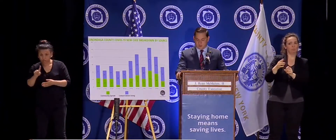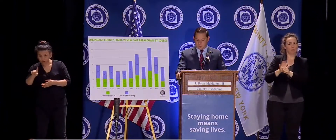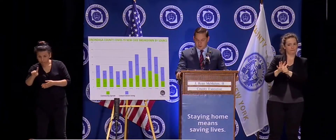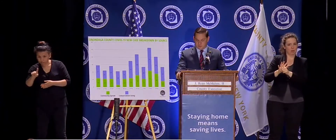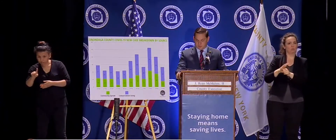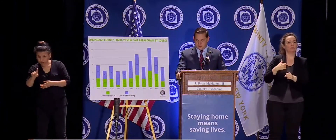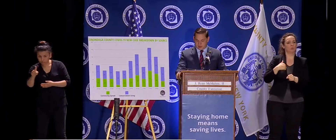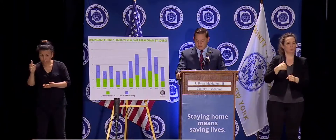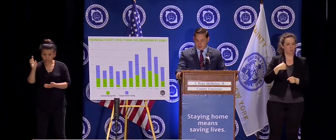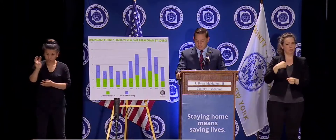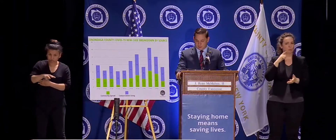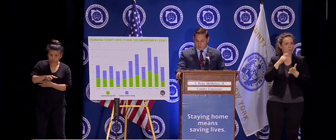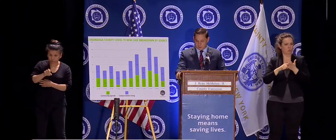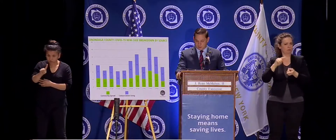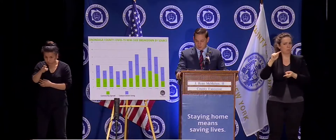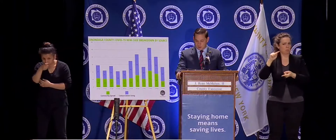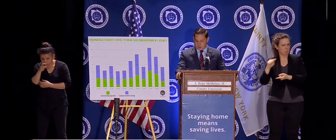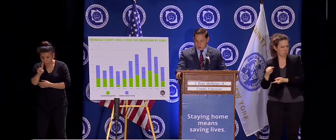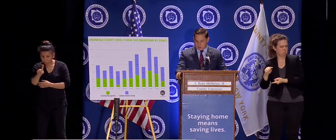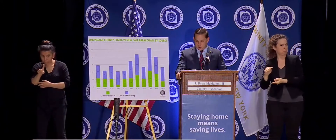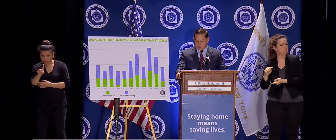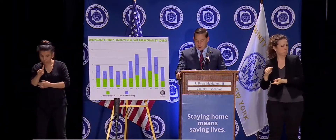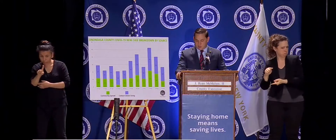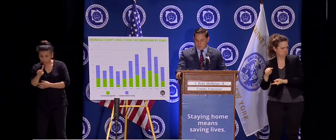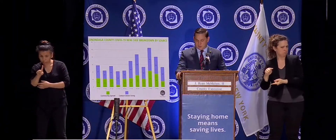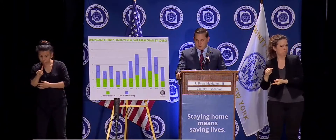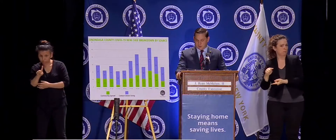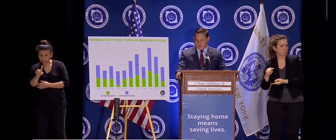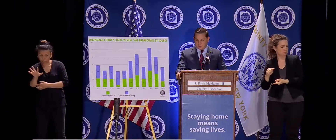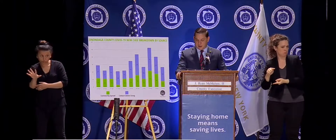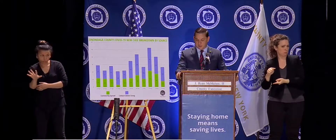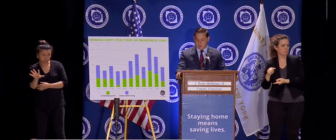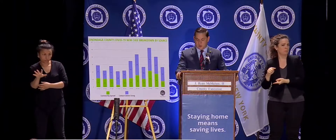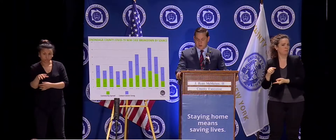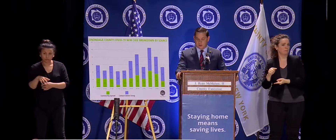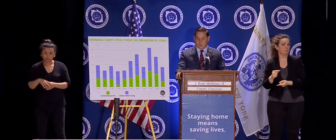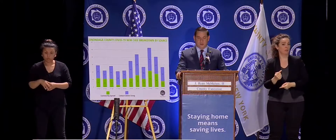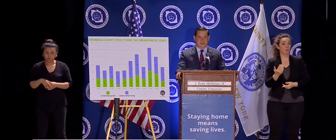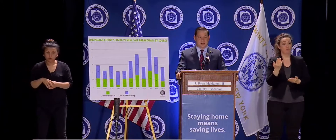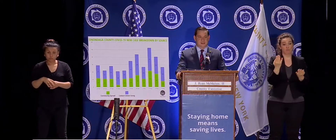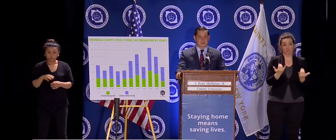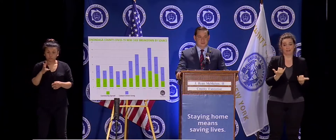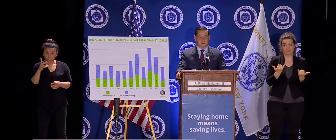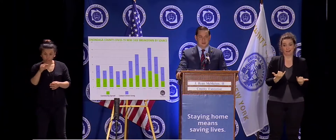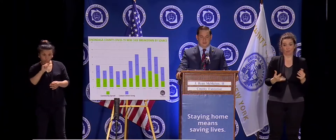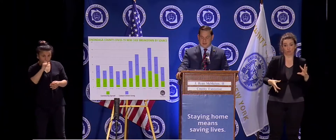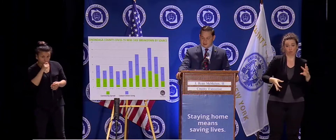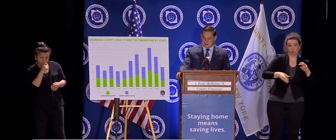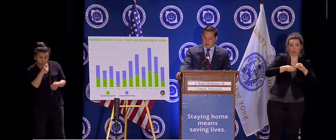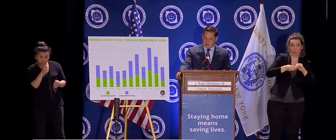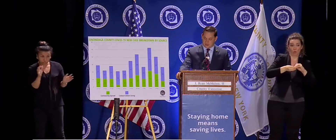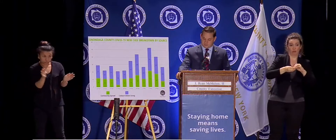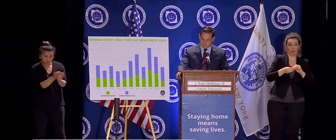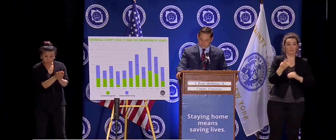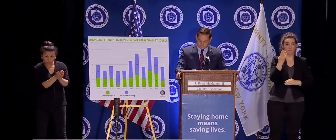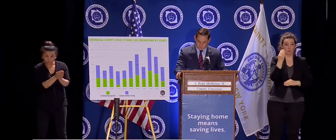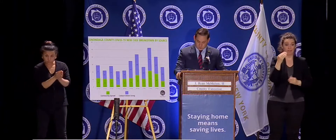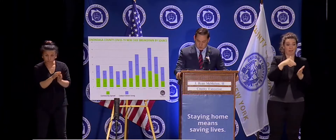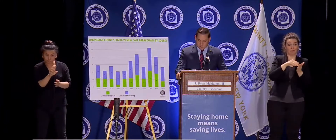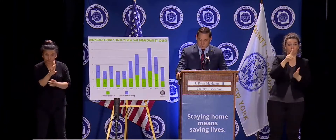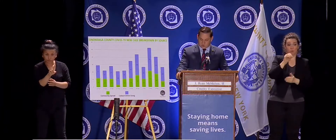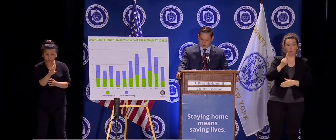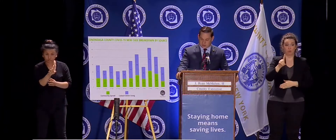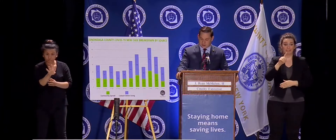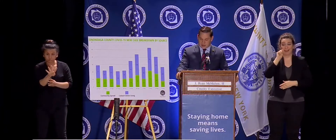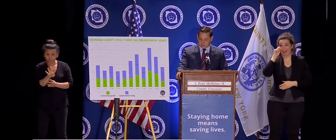bit lower if you would factor in these numbers. But right now, we've done 14,101 tests in Onondaga County.